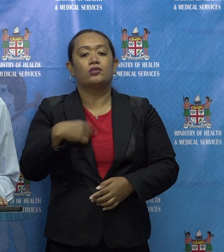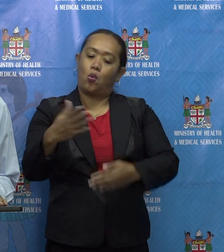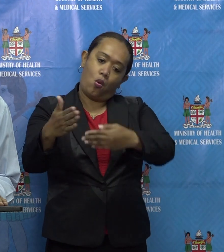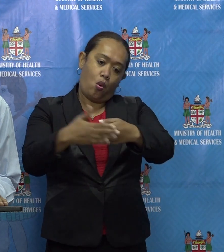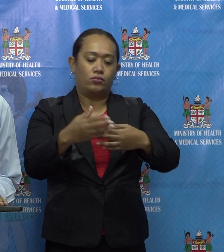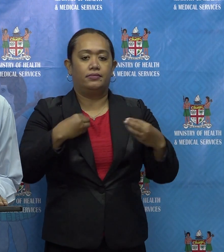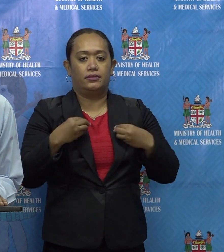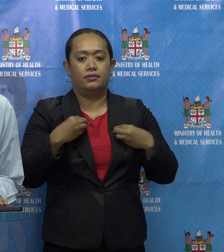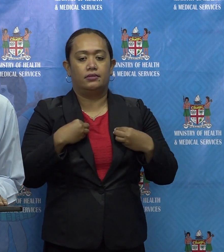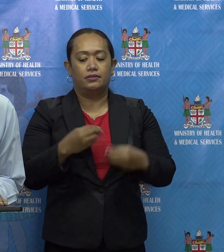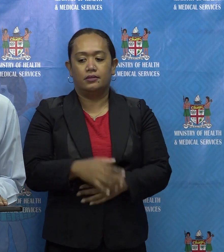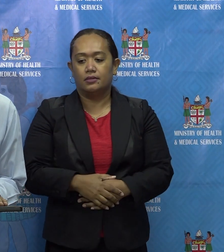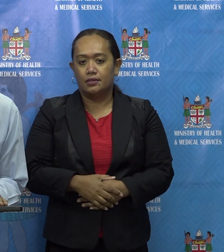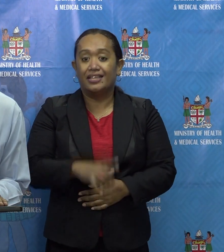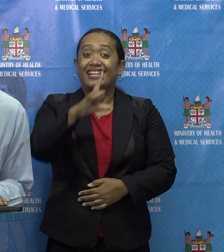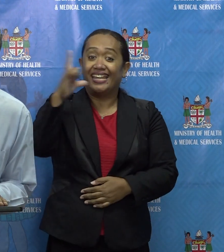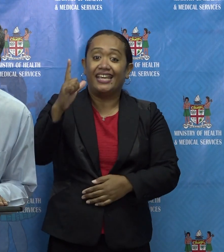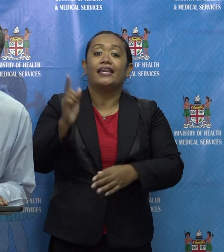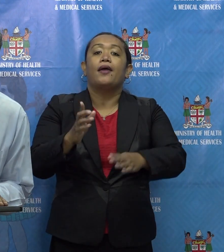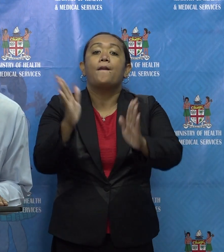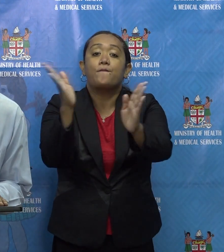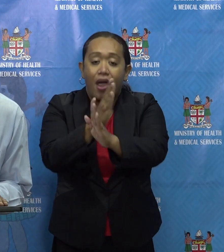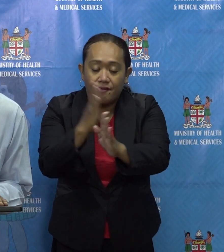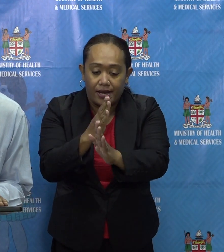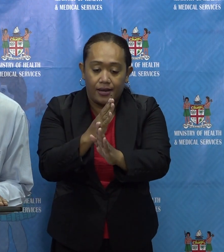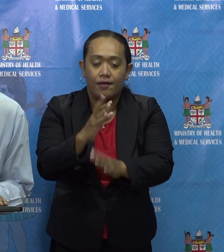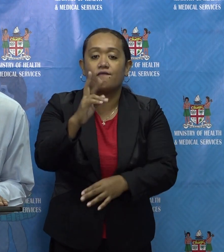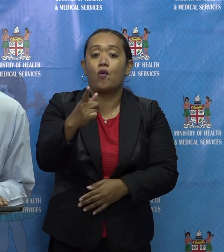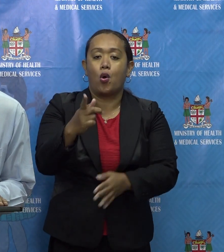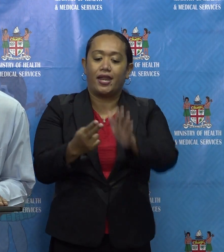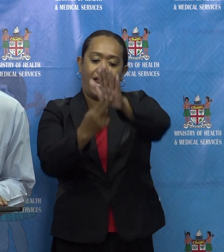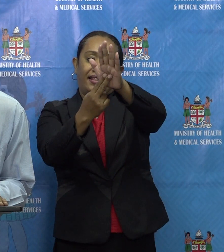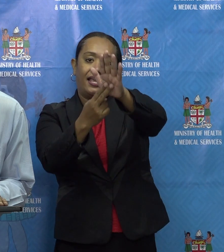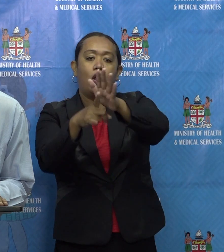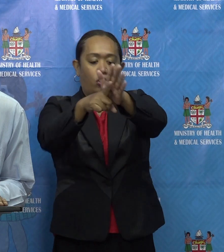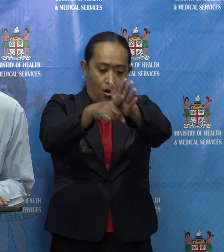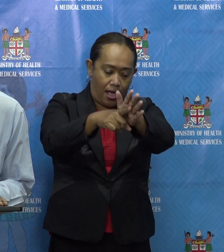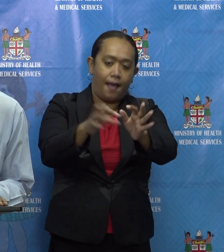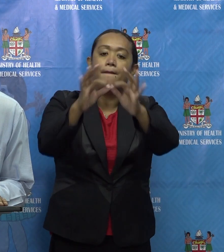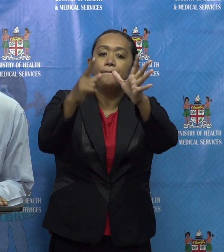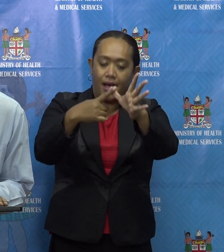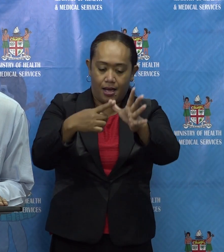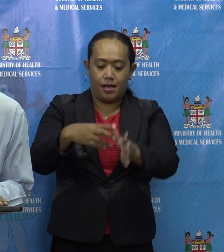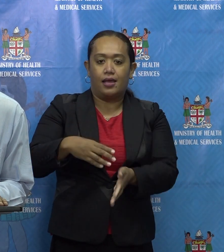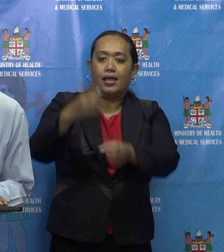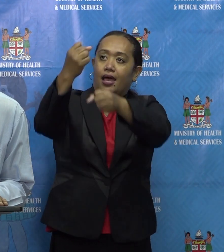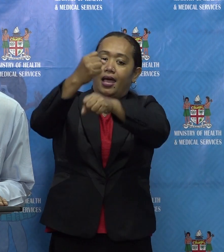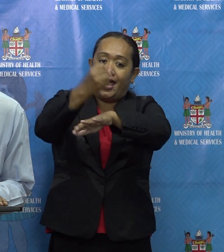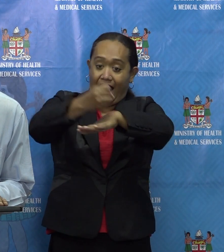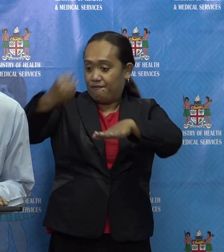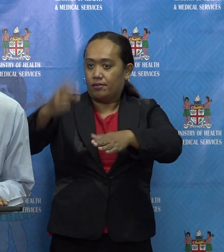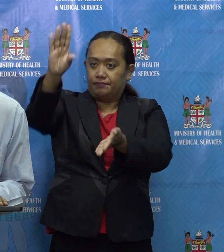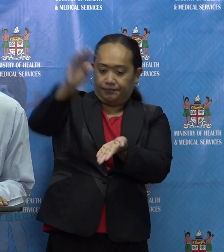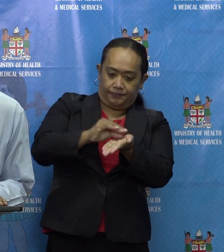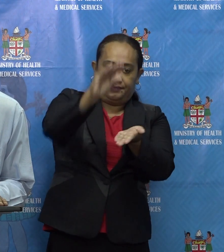And as I covered yesterday, private clinics in Nandi, Lautoka and Ba will soon offer government-funded treatment and consultations to members of the